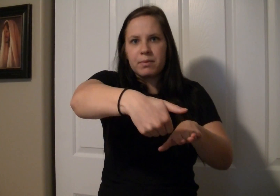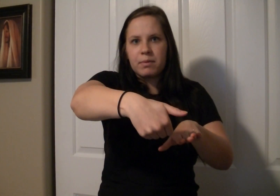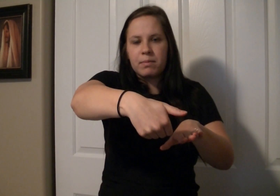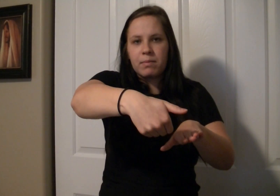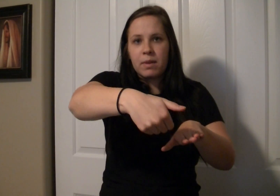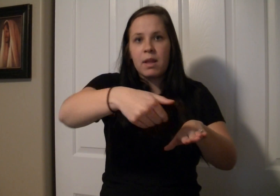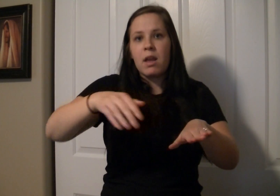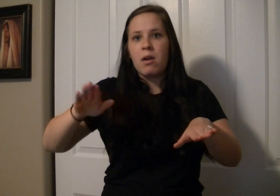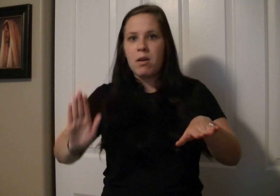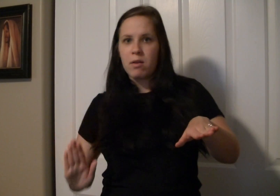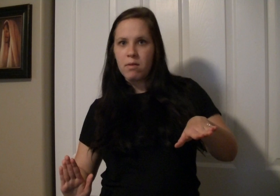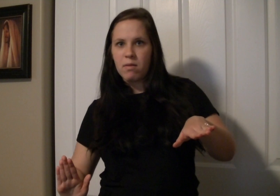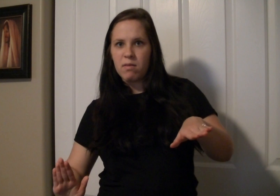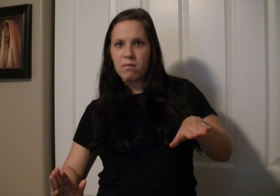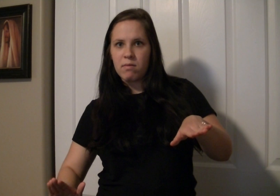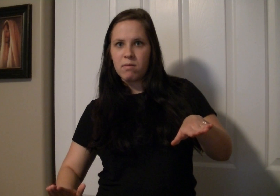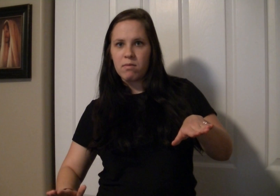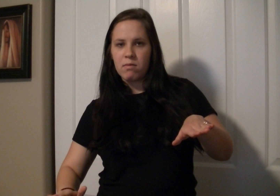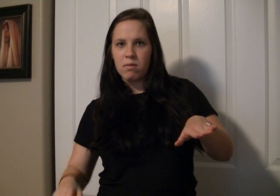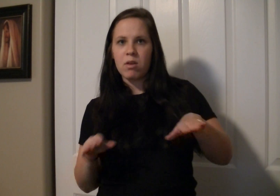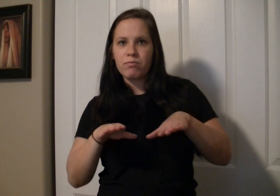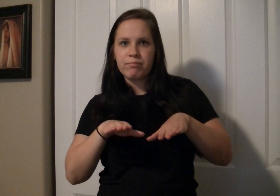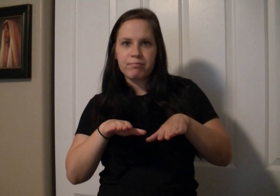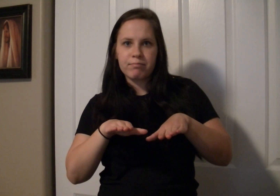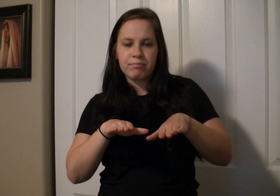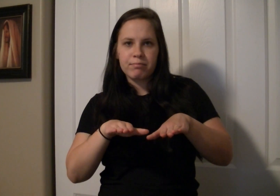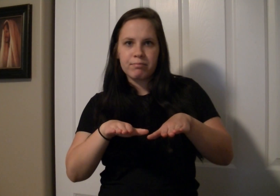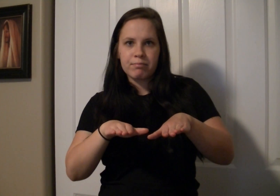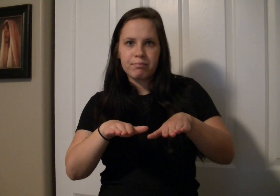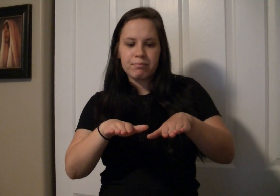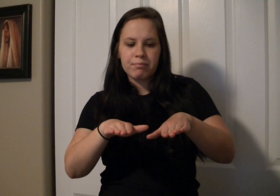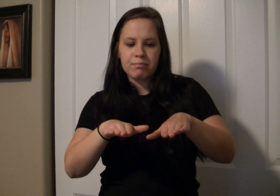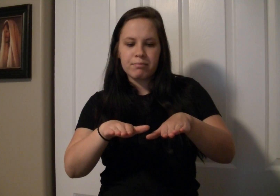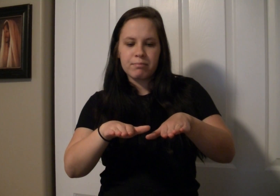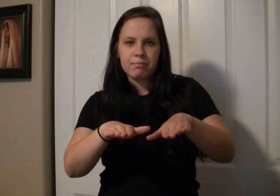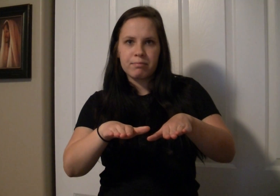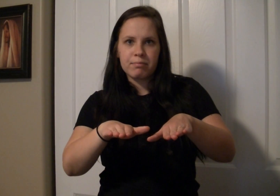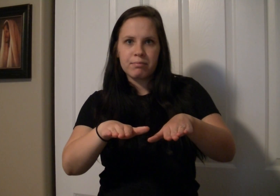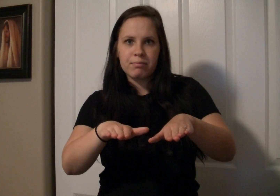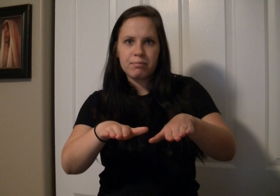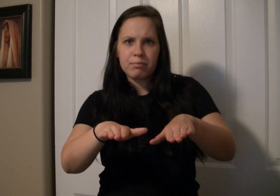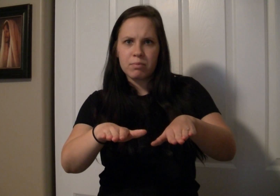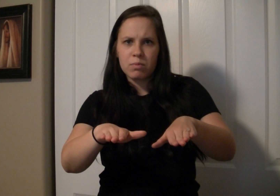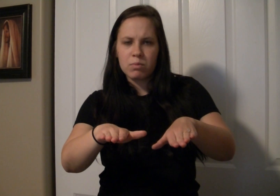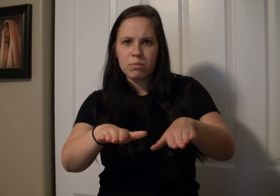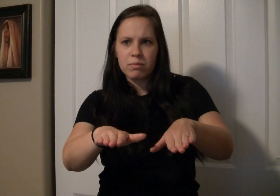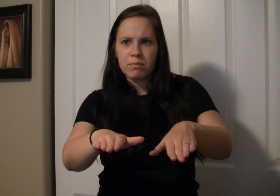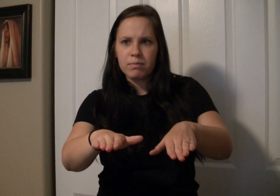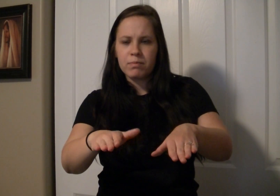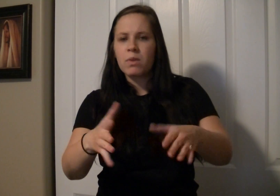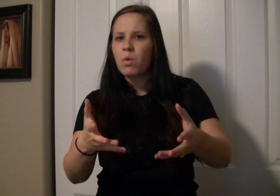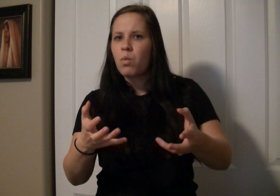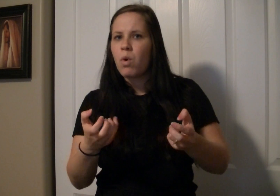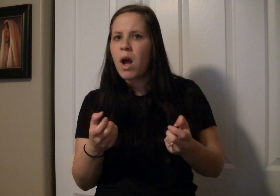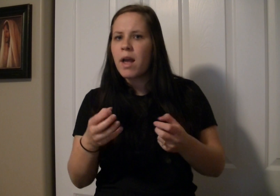start sewing, guiding your fabric all the time. And you want to sew very